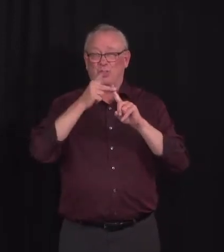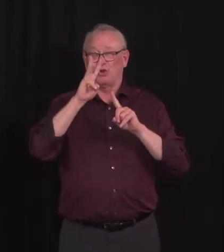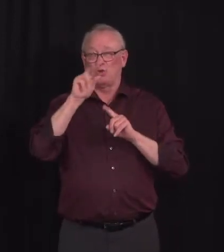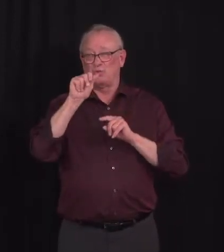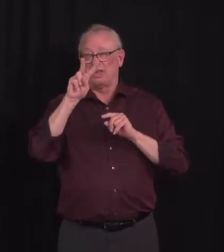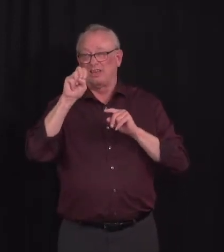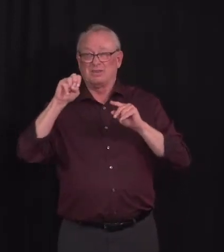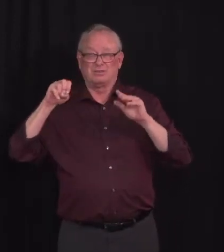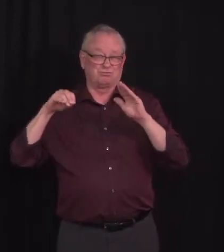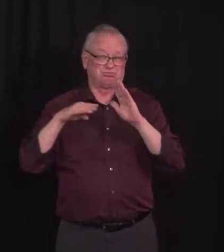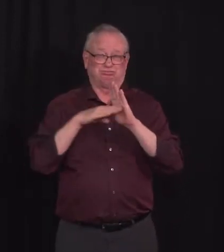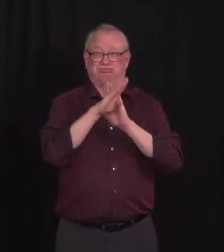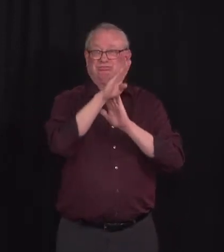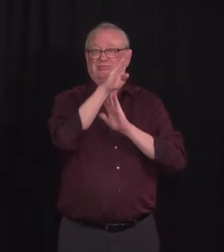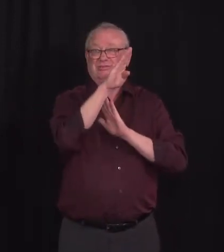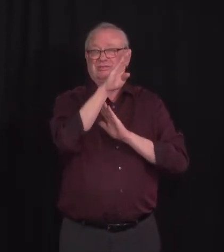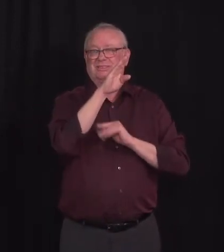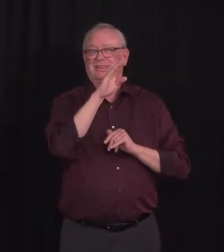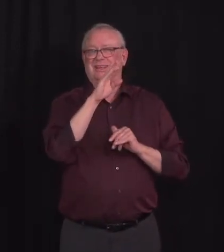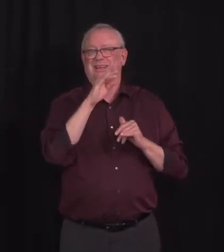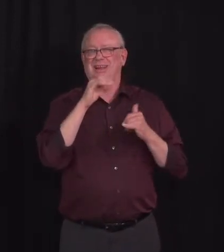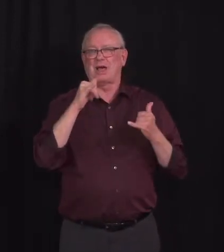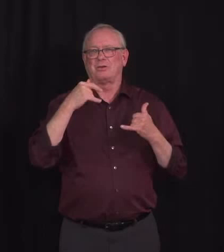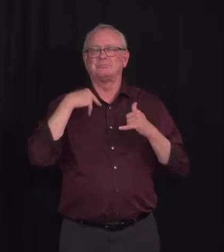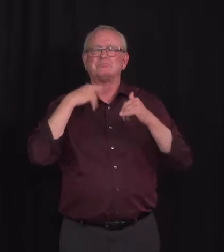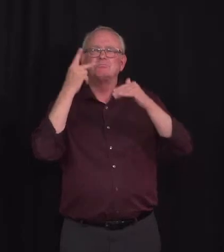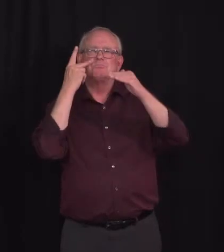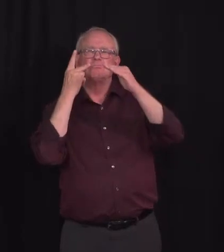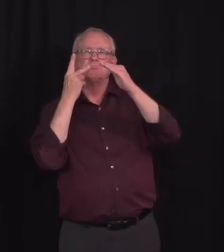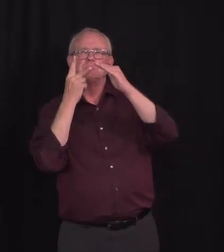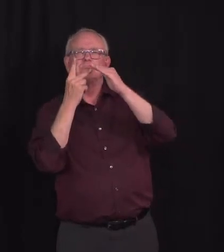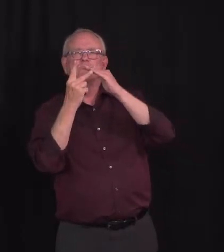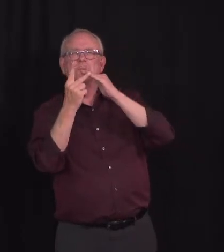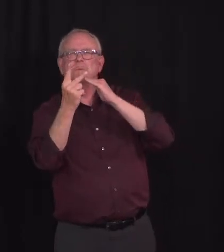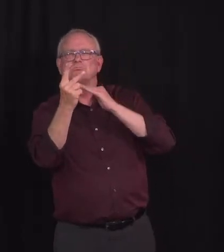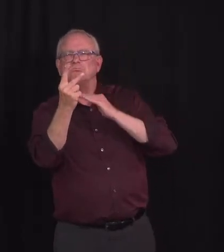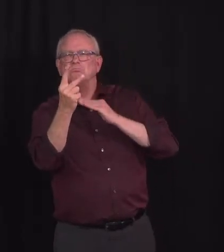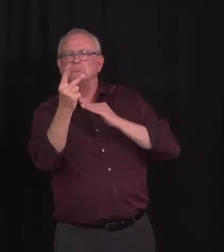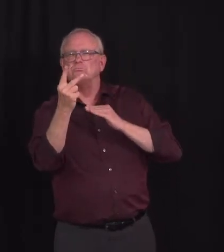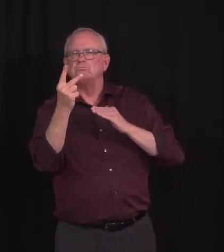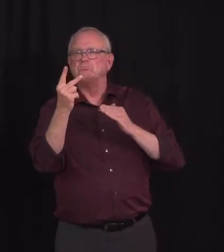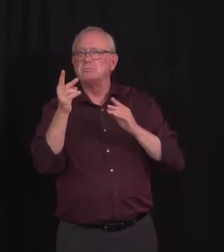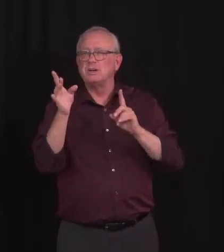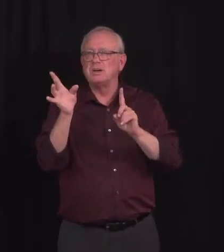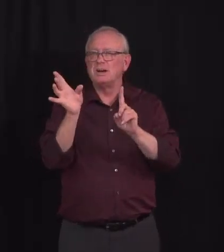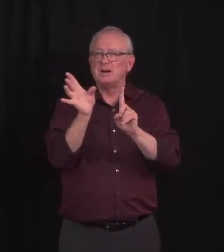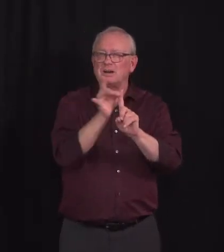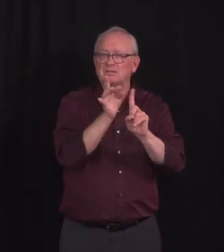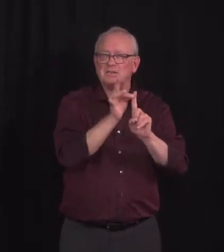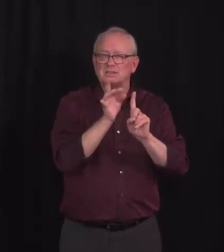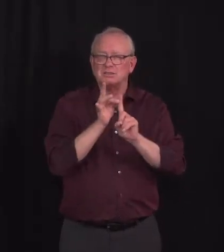estimating that our post-infection immunity would sit at about 12 to 14% at this point in